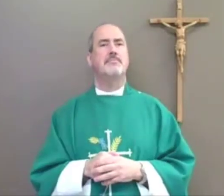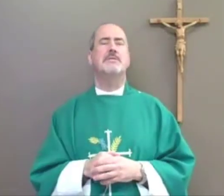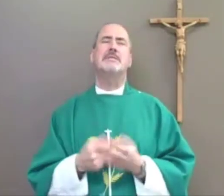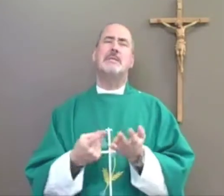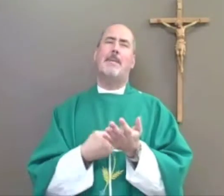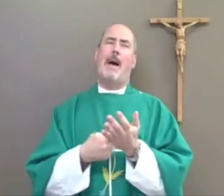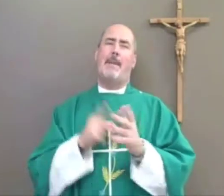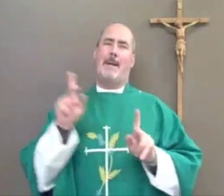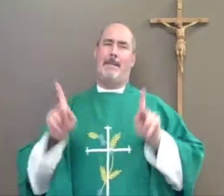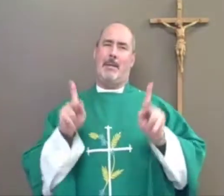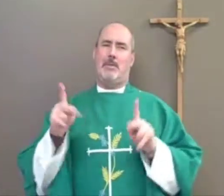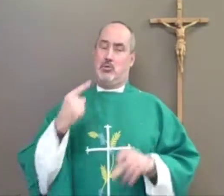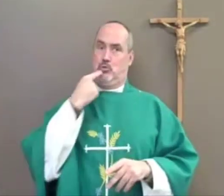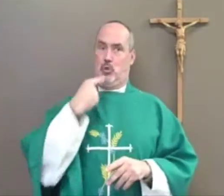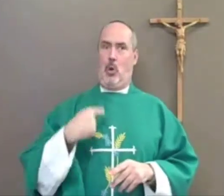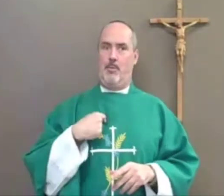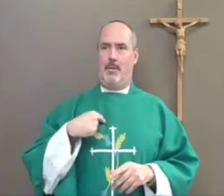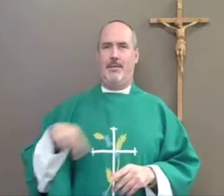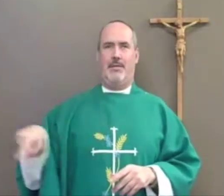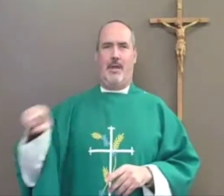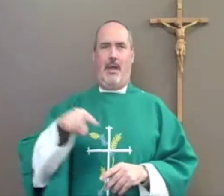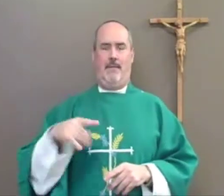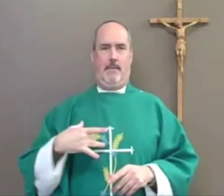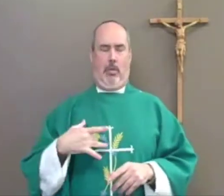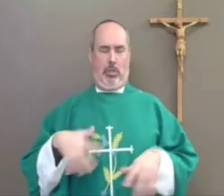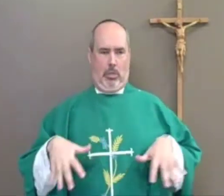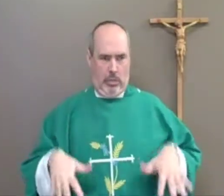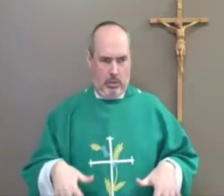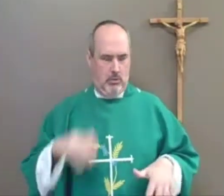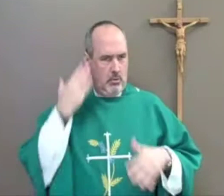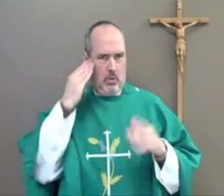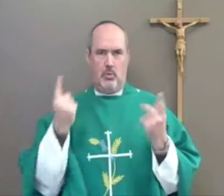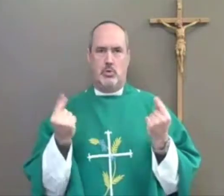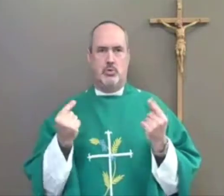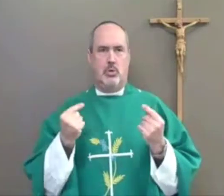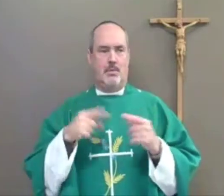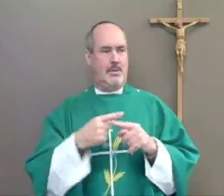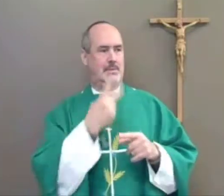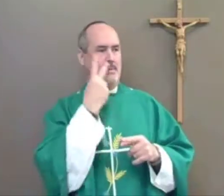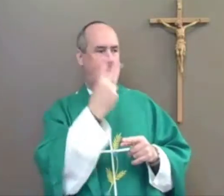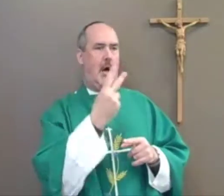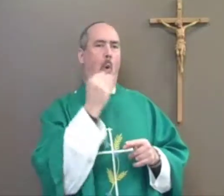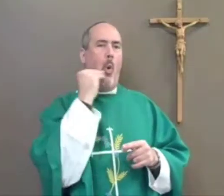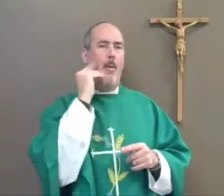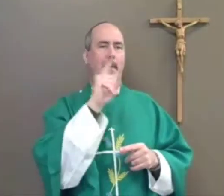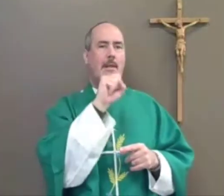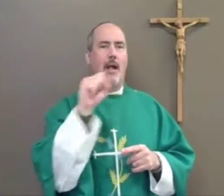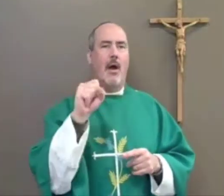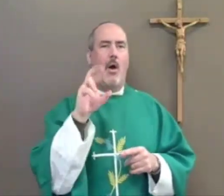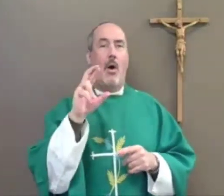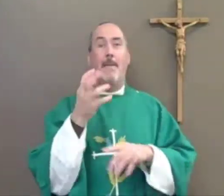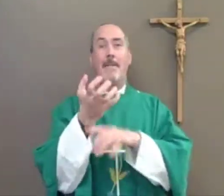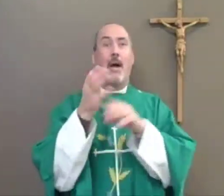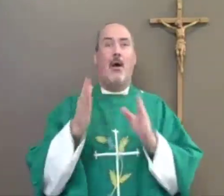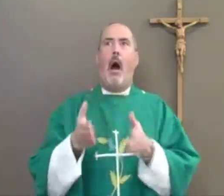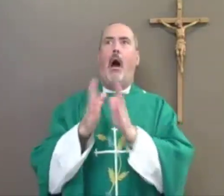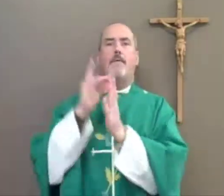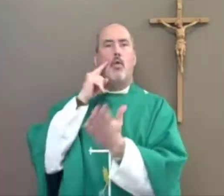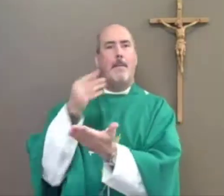for everyone, but I'd like to share them nonetheless. I've had people tell me that they just don't know what to do when they encounter someone